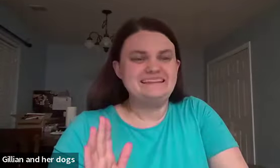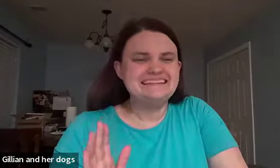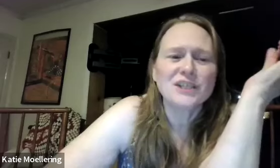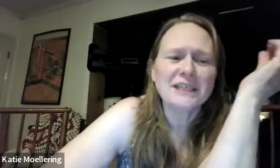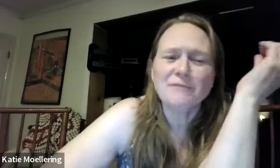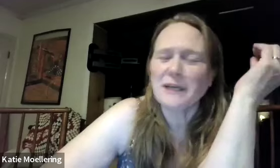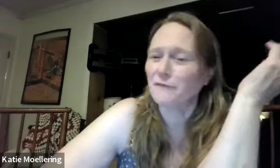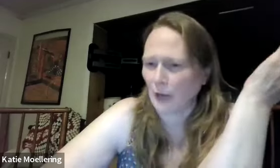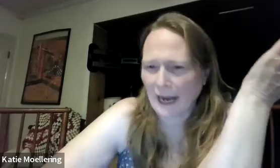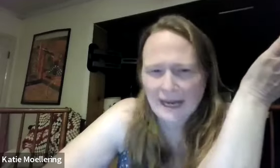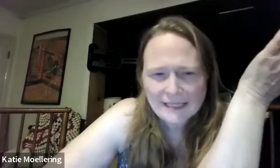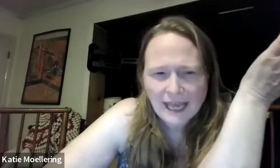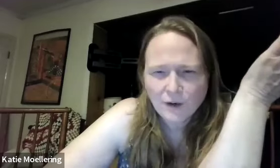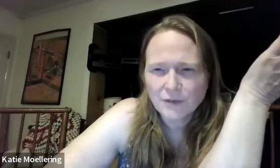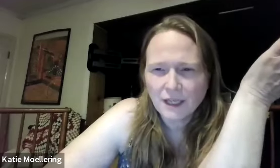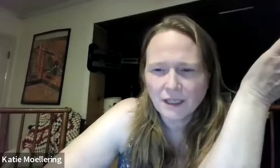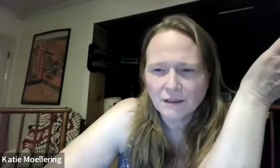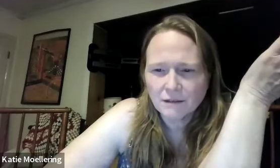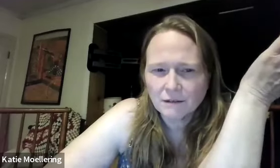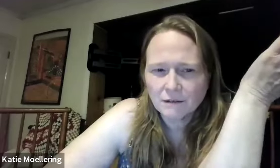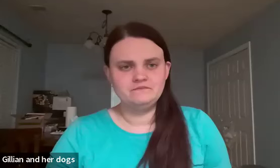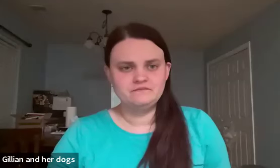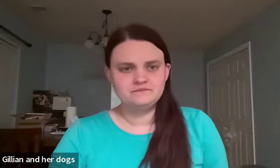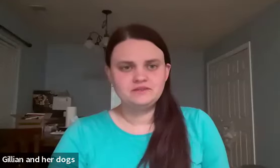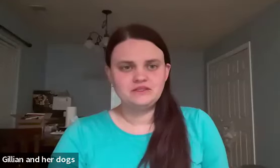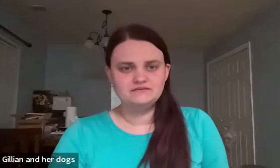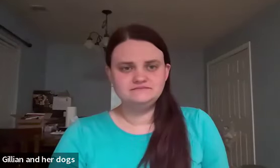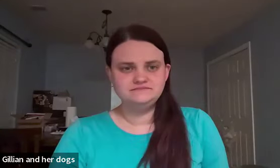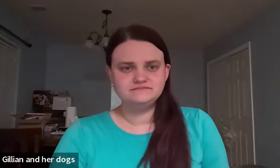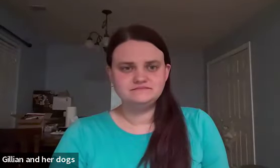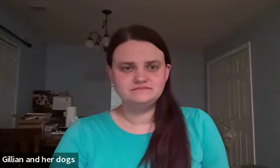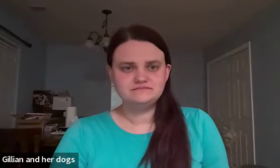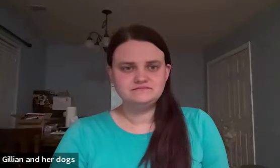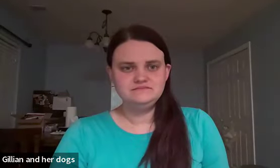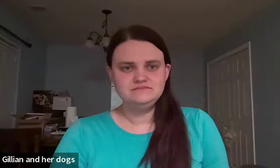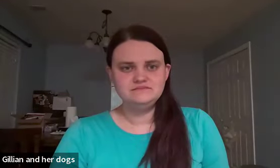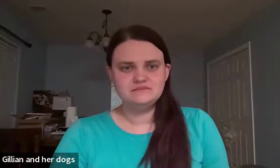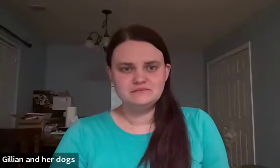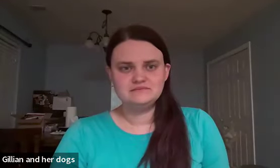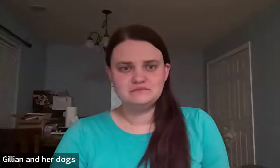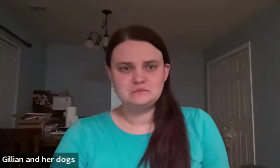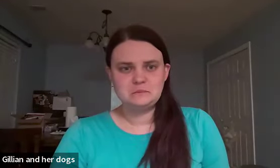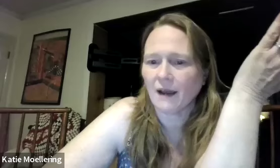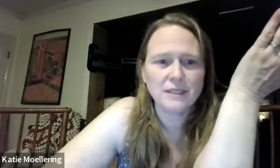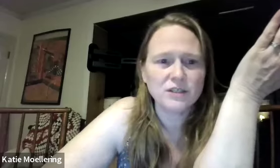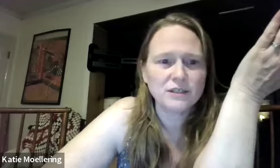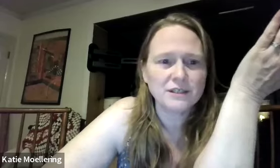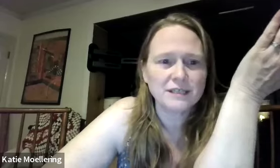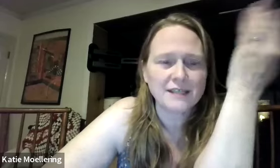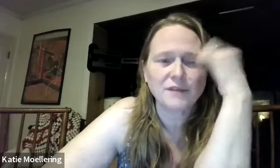She didn't give me a phrase, I don't think. Mm-hmm. Um, yeah, I mean, she just asked if there